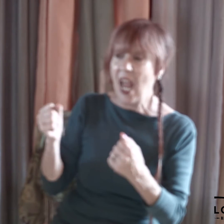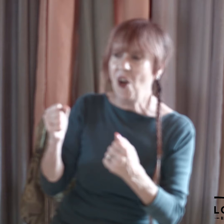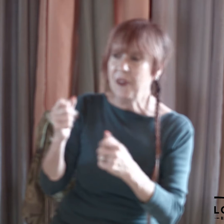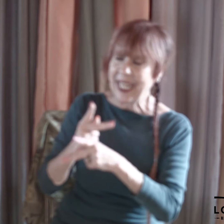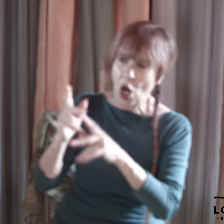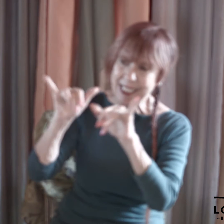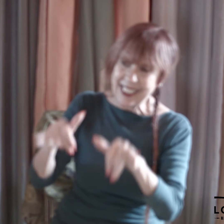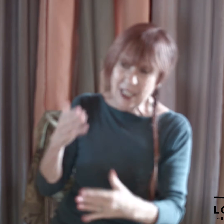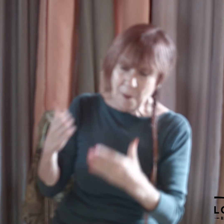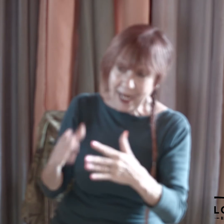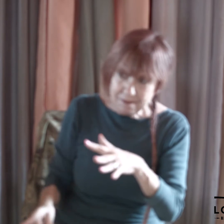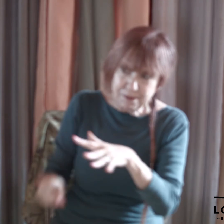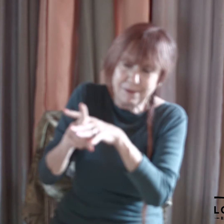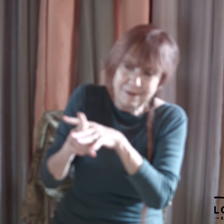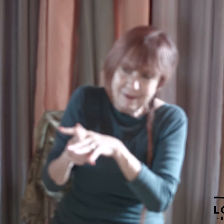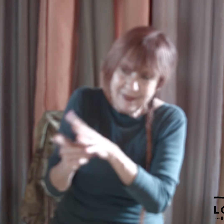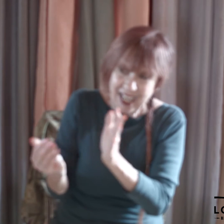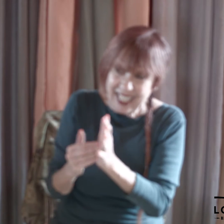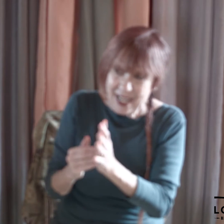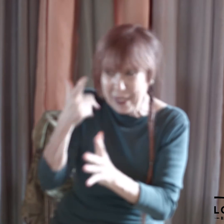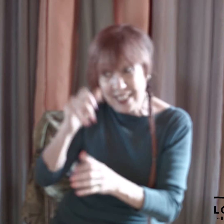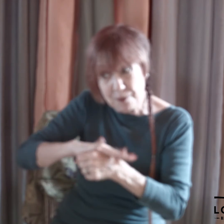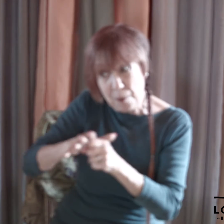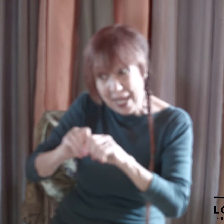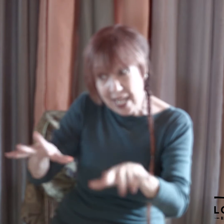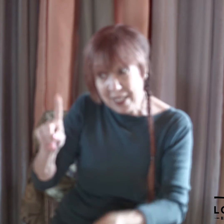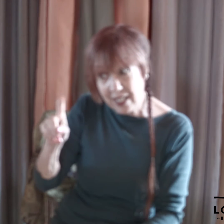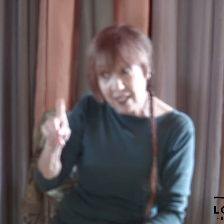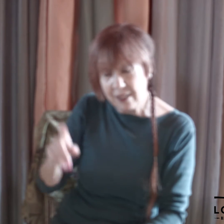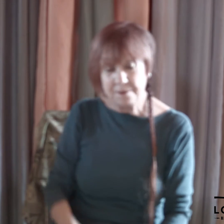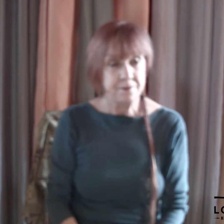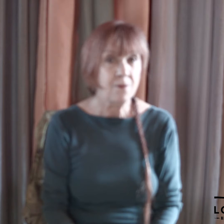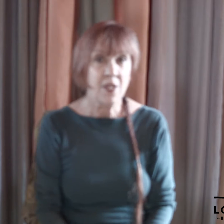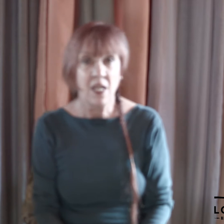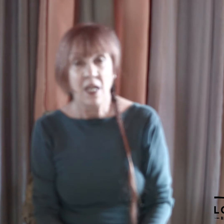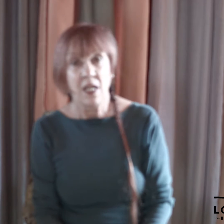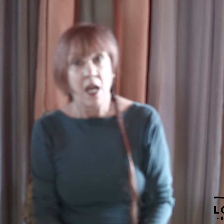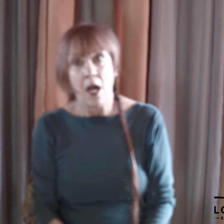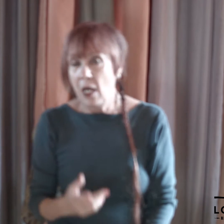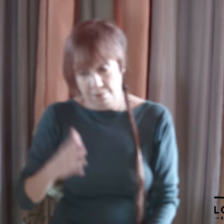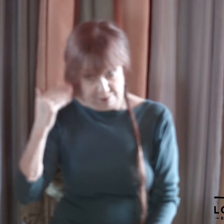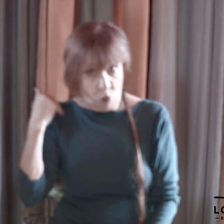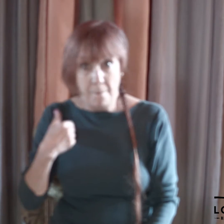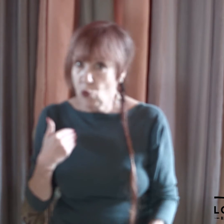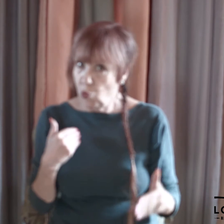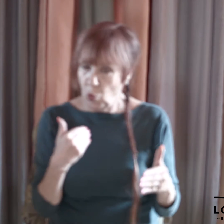system might emerge from this pandemic? We came very close. I